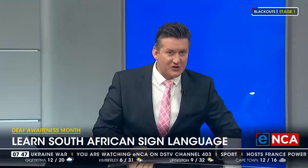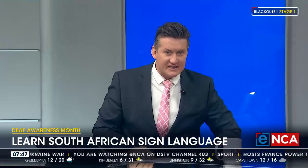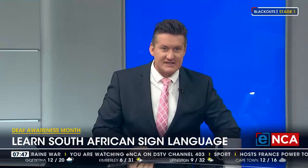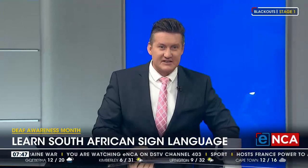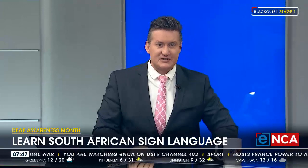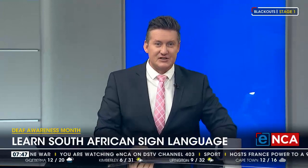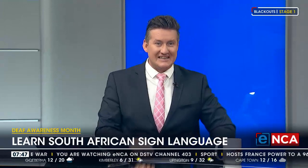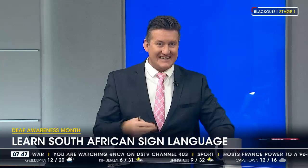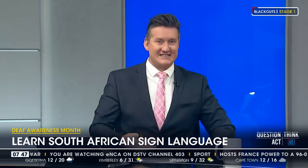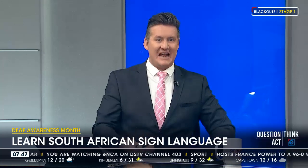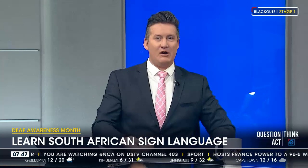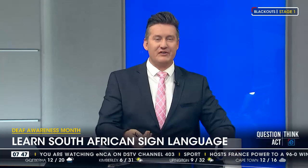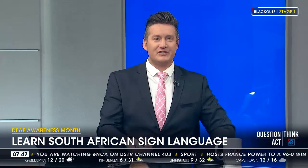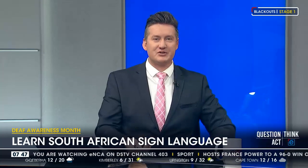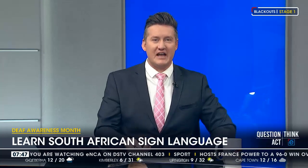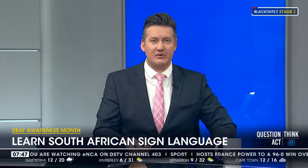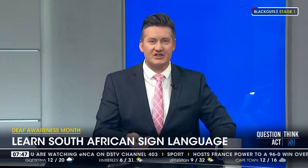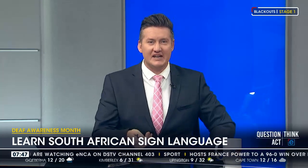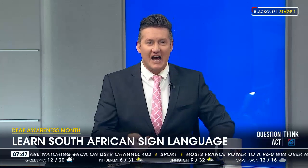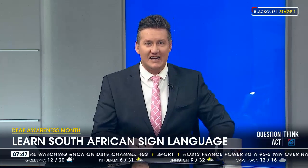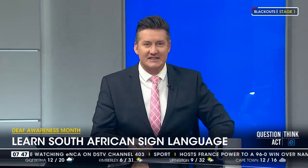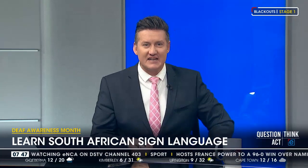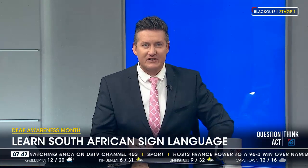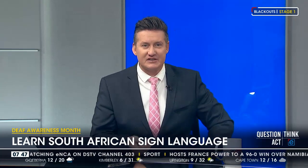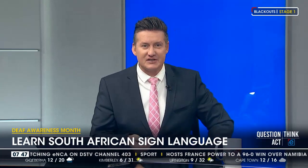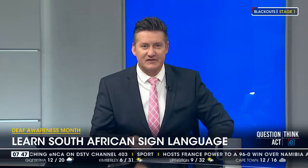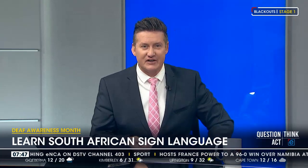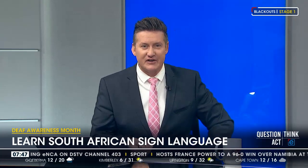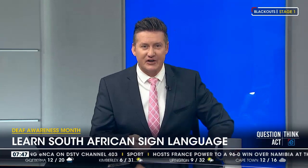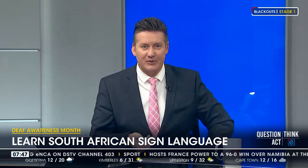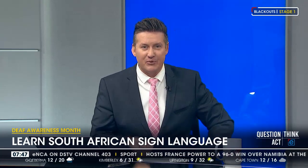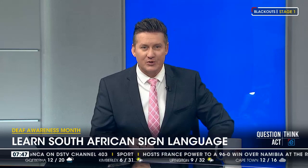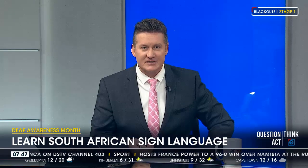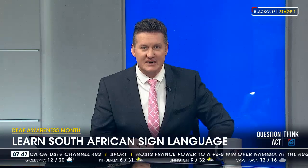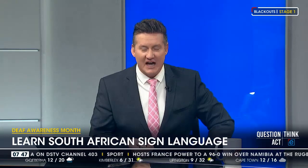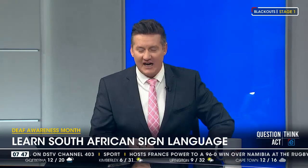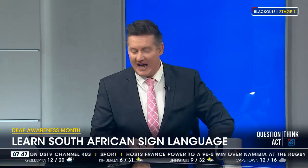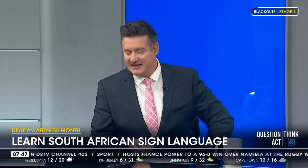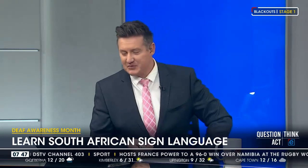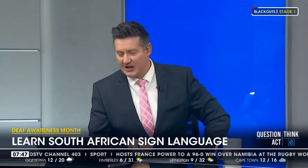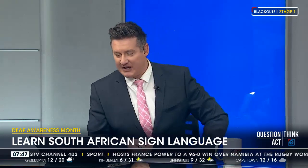great skill to learn, and it is now an official language in South Africa. So very, very important as well.